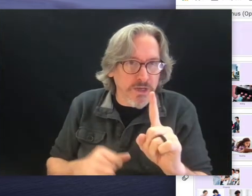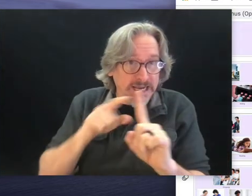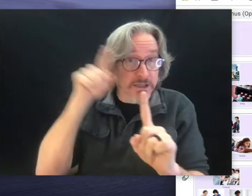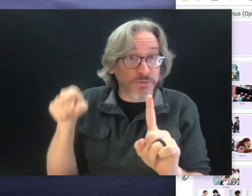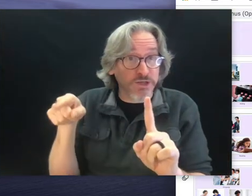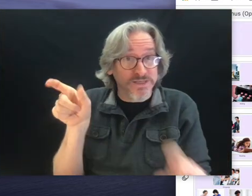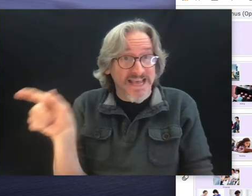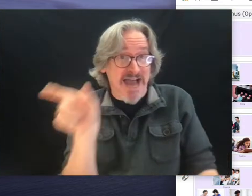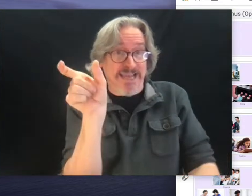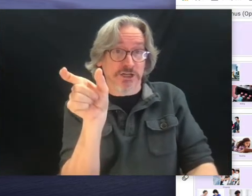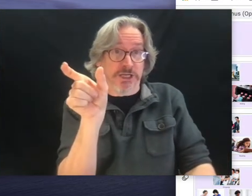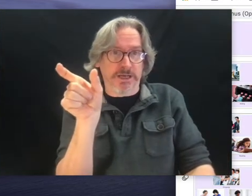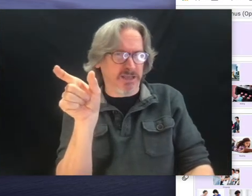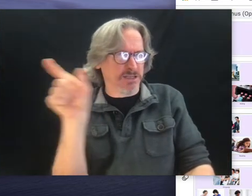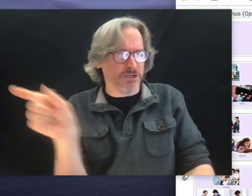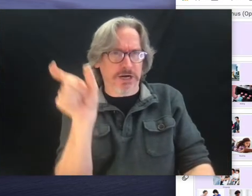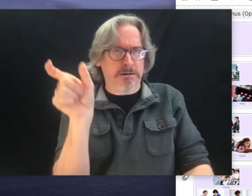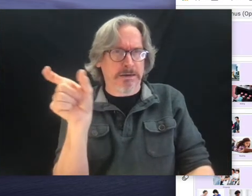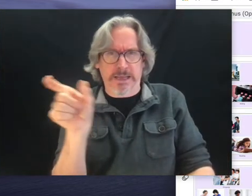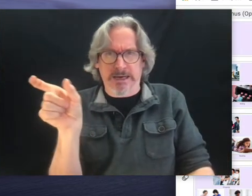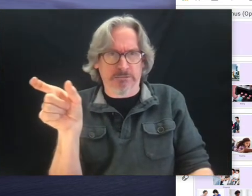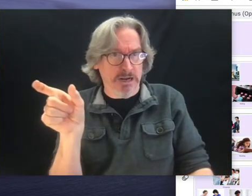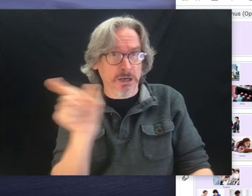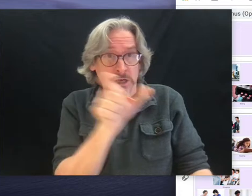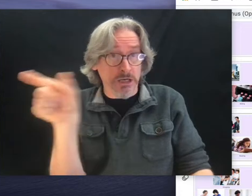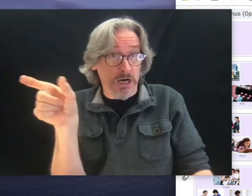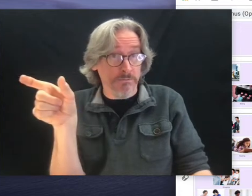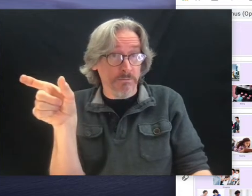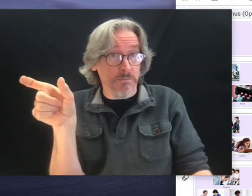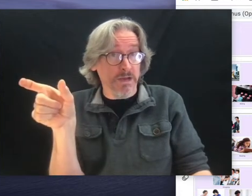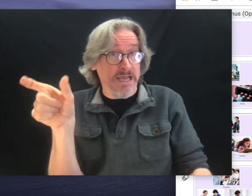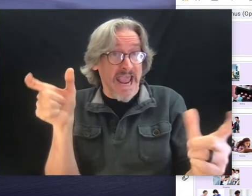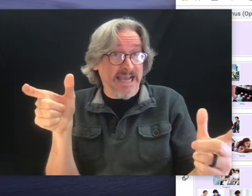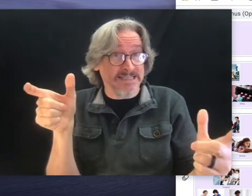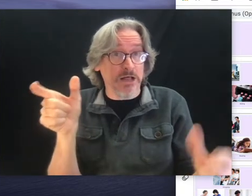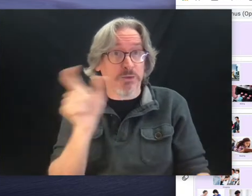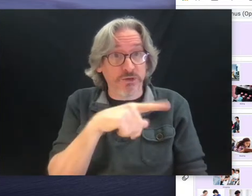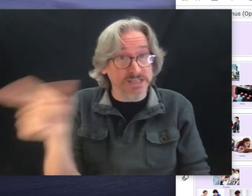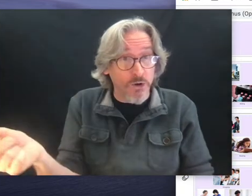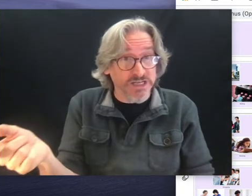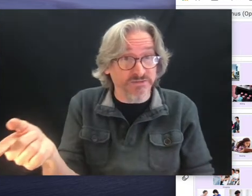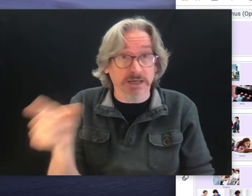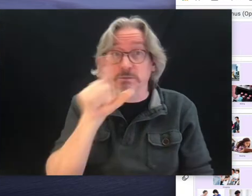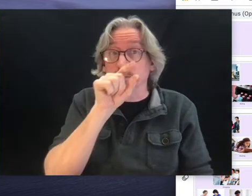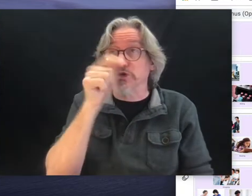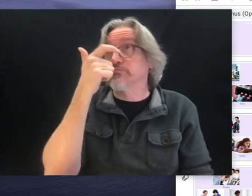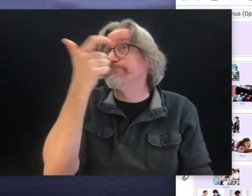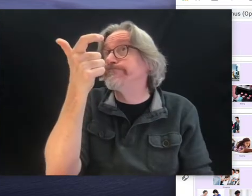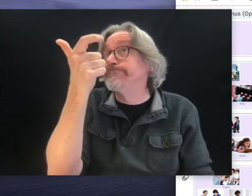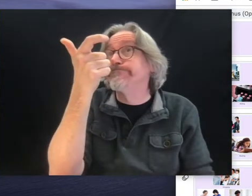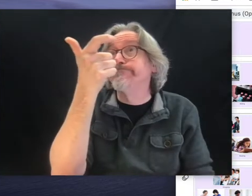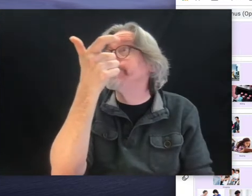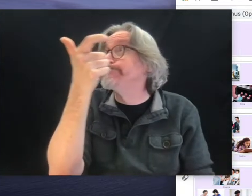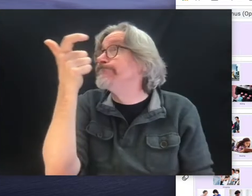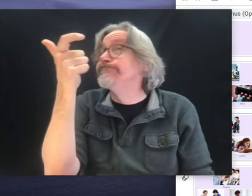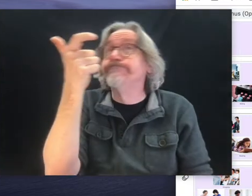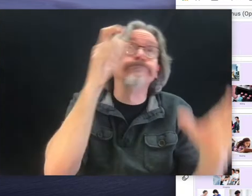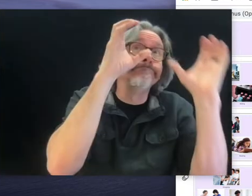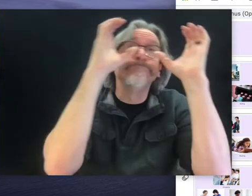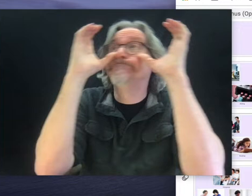So in English, we use the ing, I think the gerund ending, right? In ASL, we use the OSV.